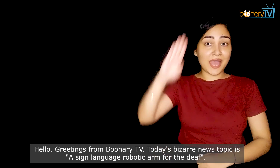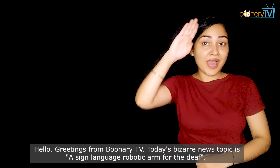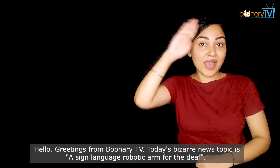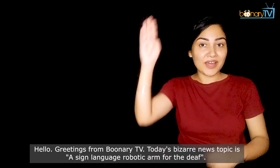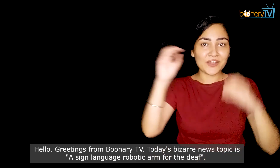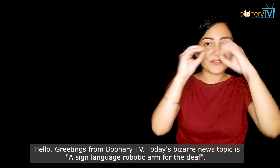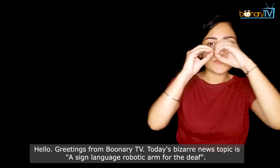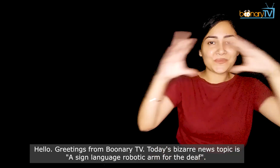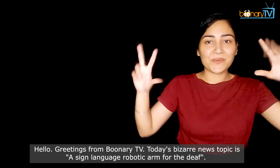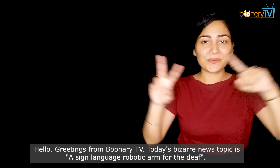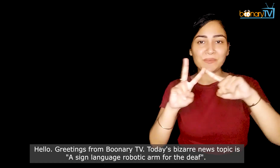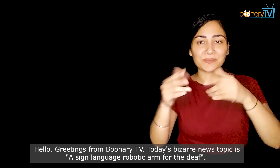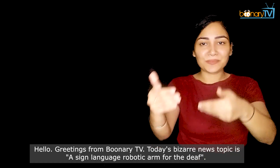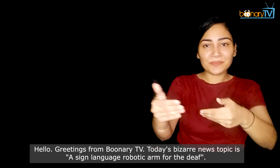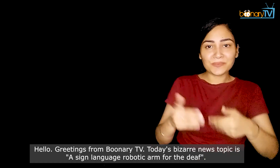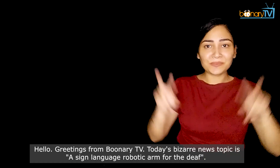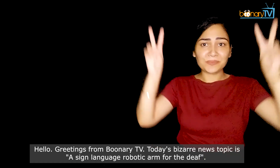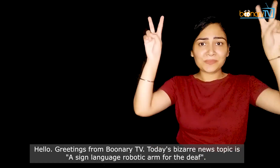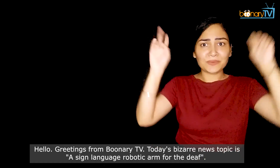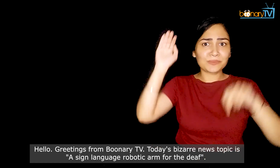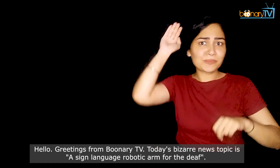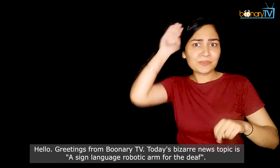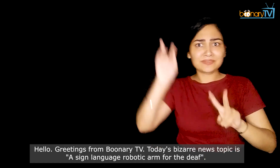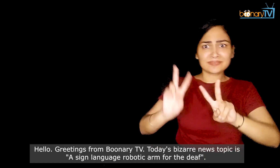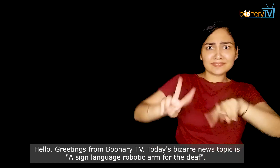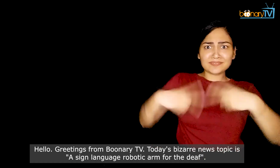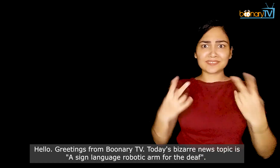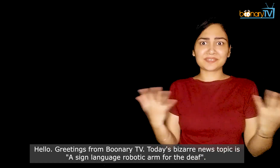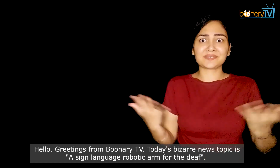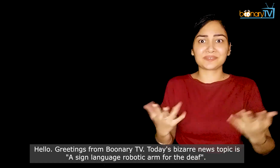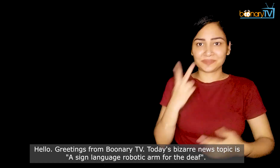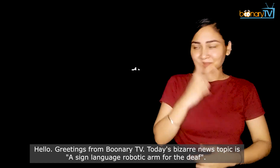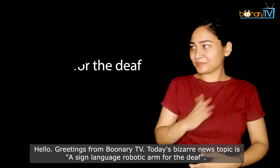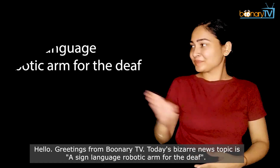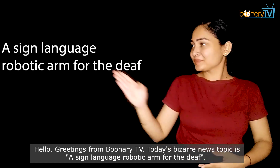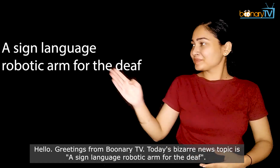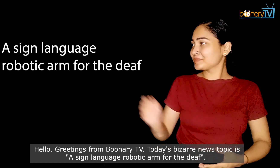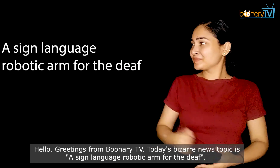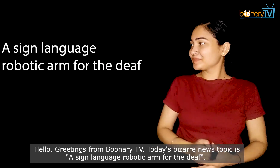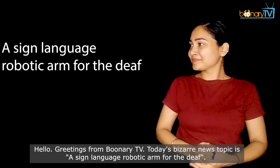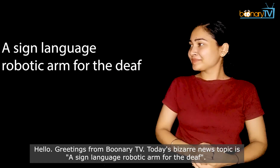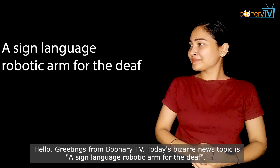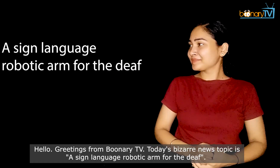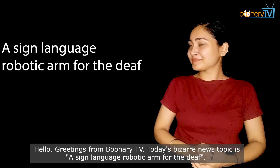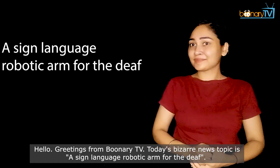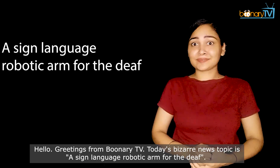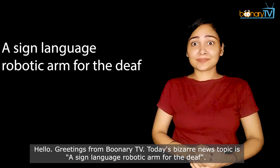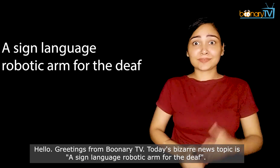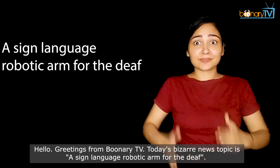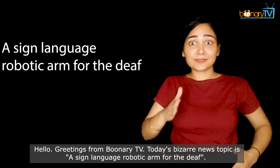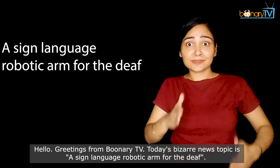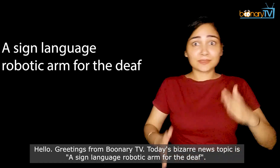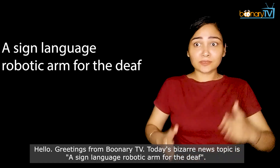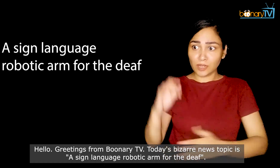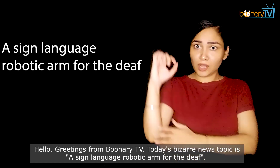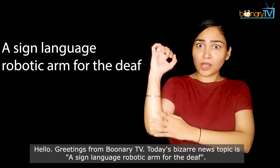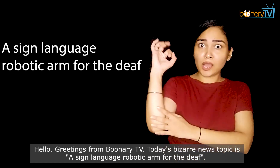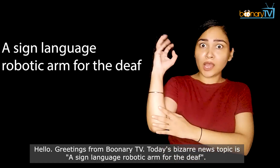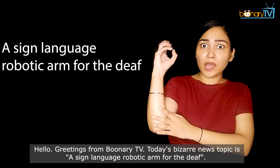Hello, greetings from Boonary TV. Today's bizarre news topic is a sign language